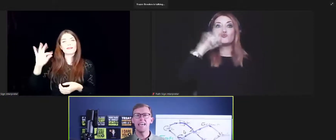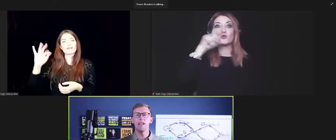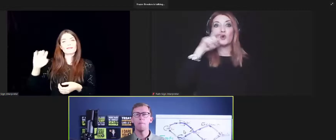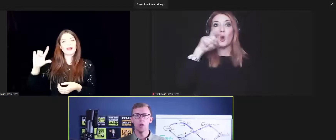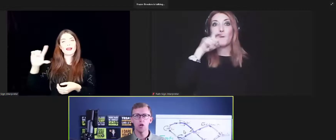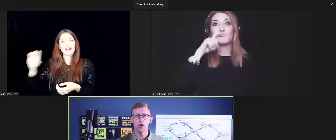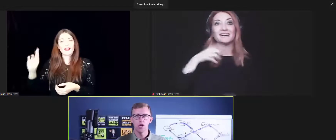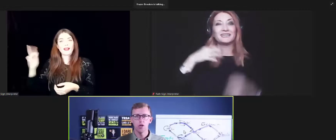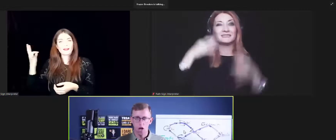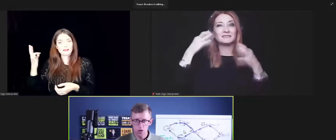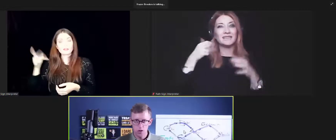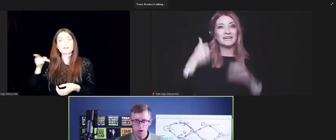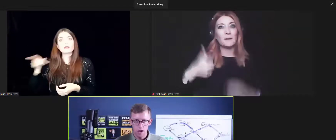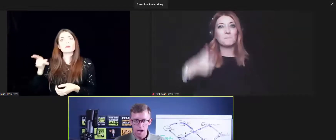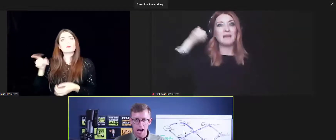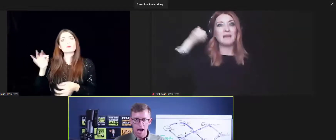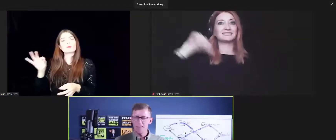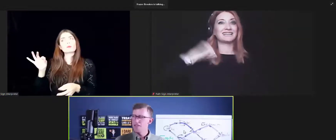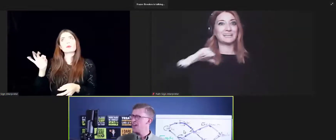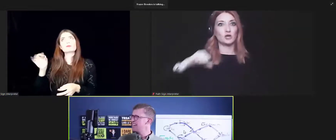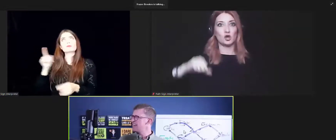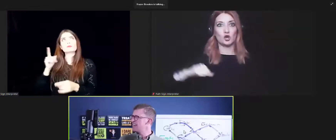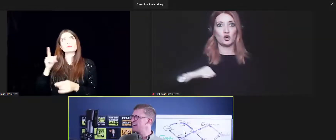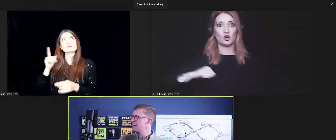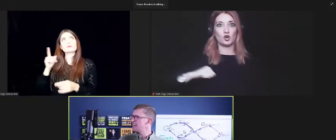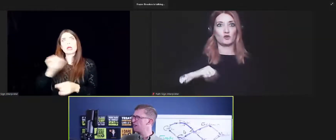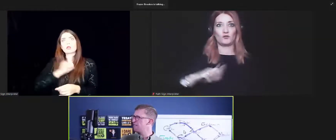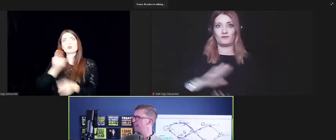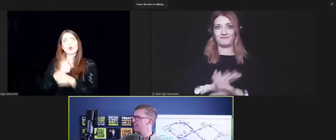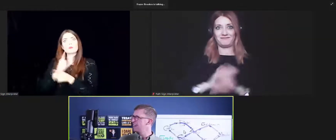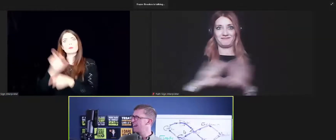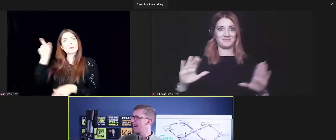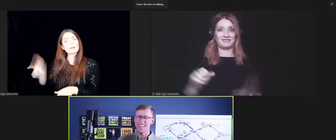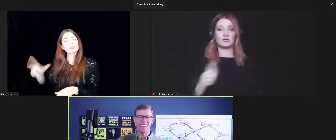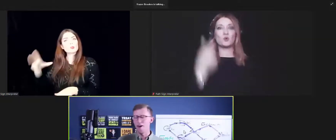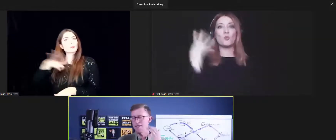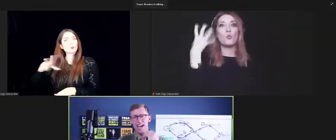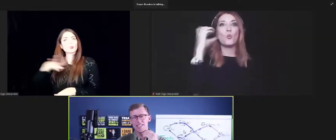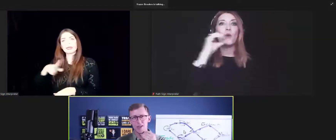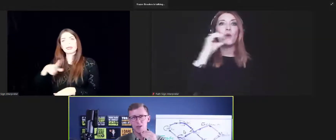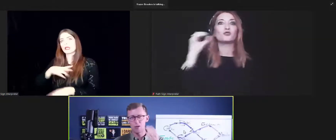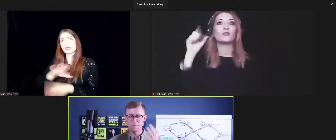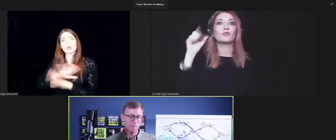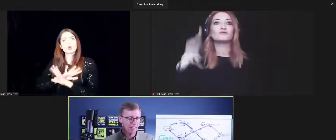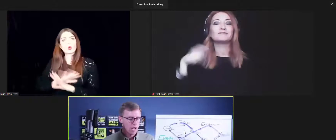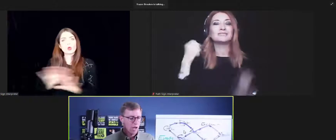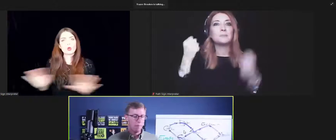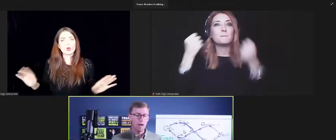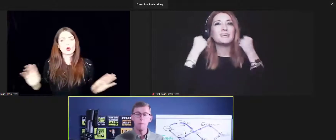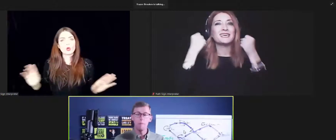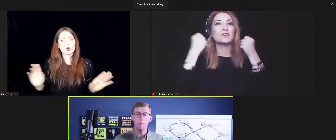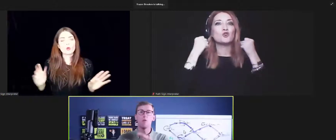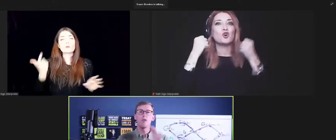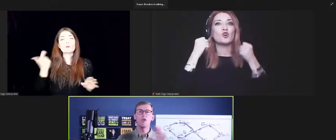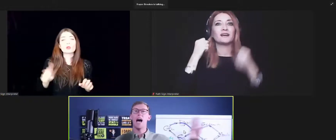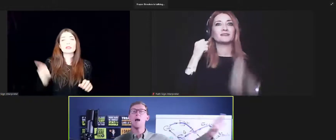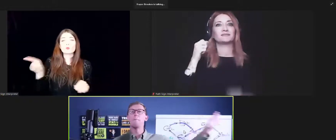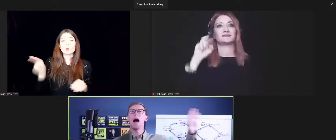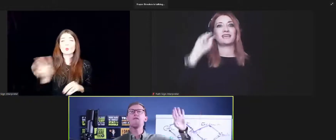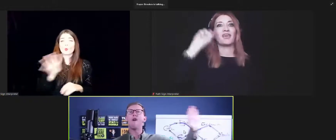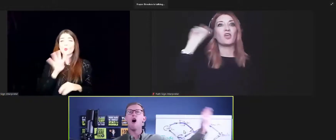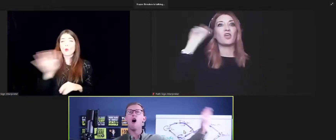billion plus. J.D. Rockefeller, I forget his initials, that's my bad. But he'd be the richest guy